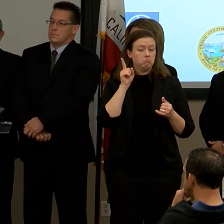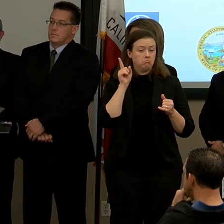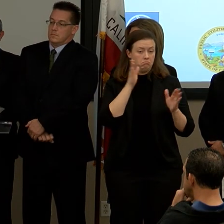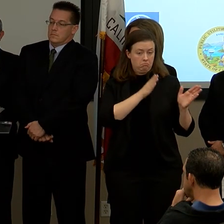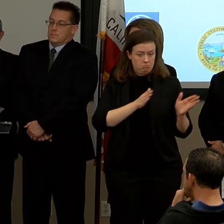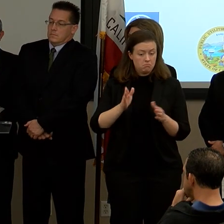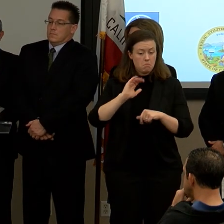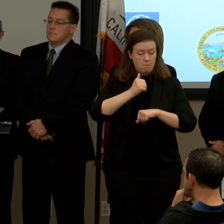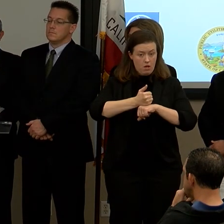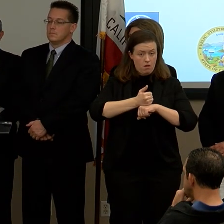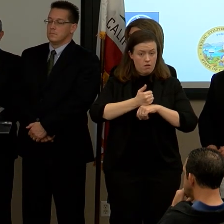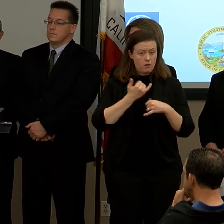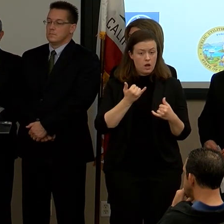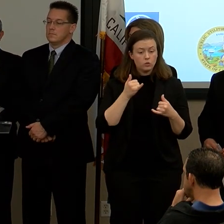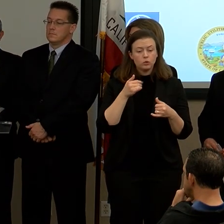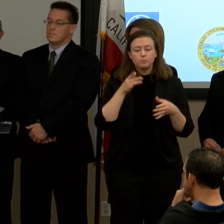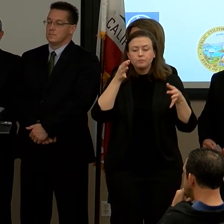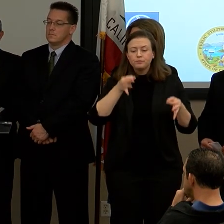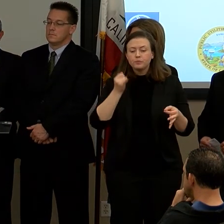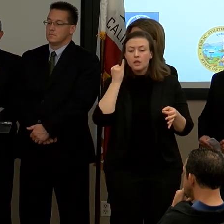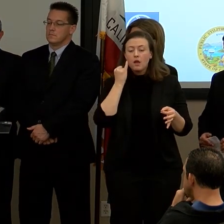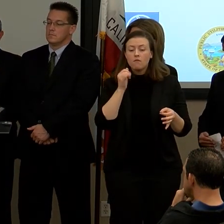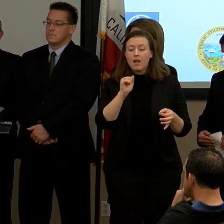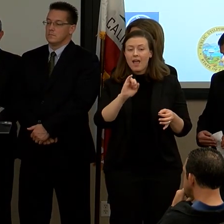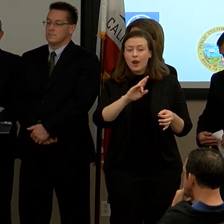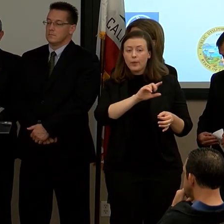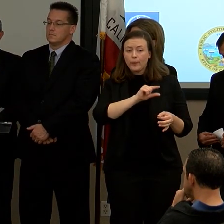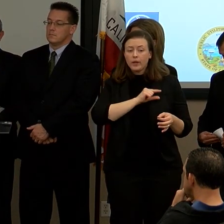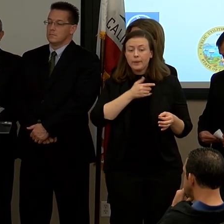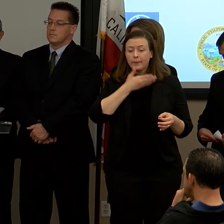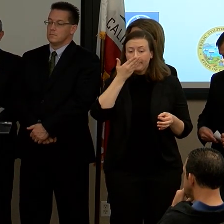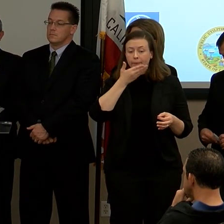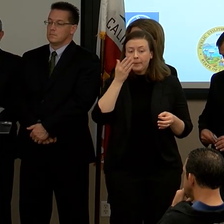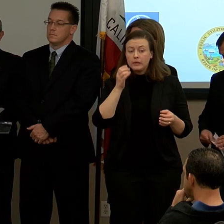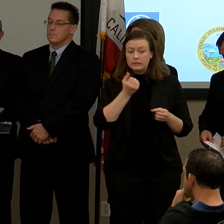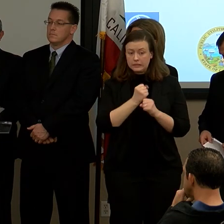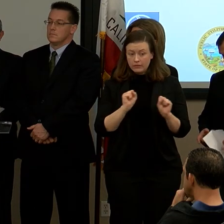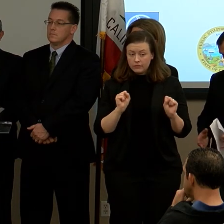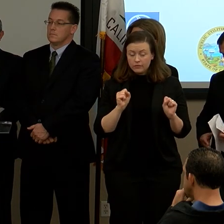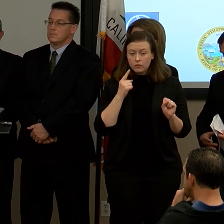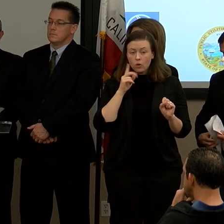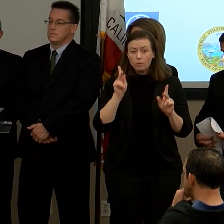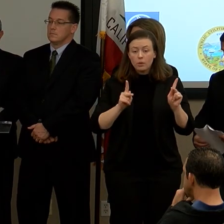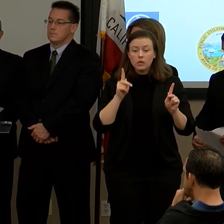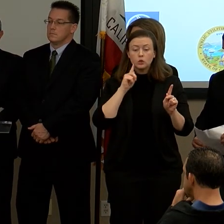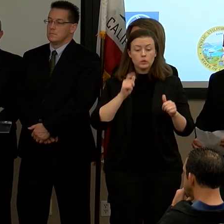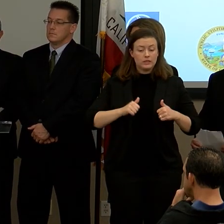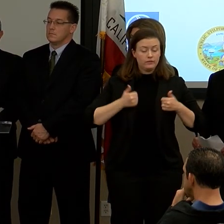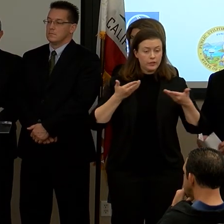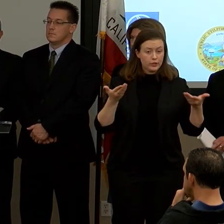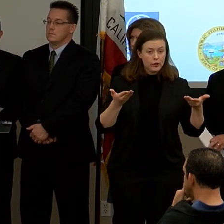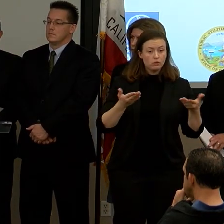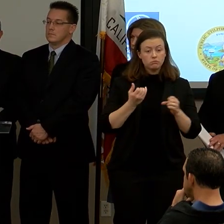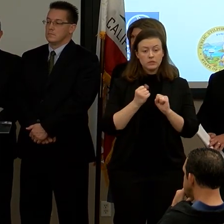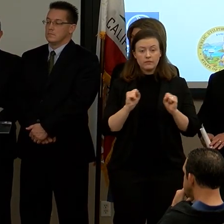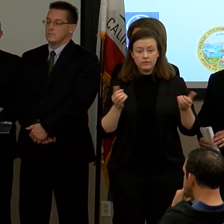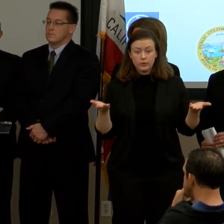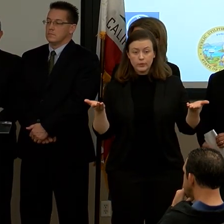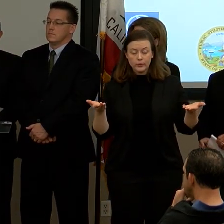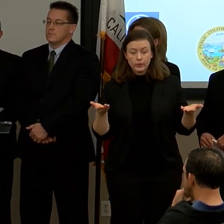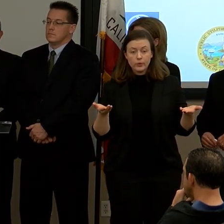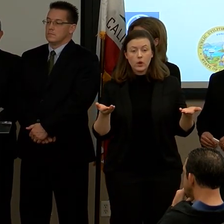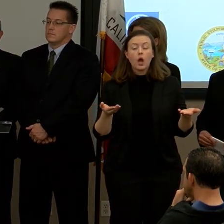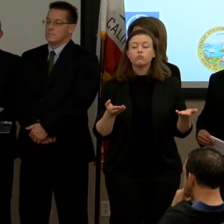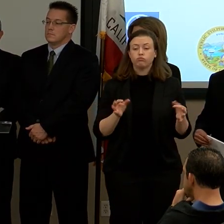determine whether air quality is okay in this area for people to be live here and be safe